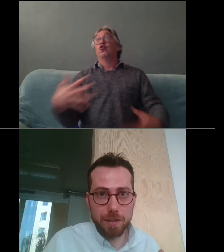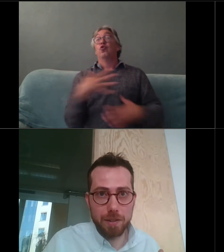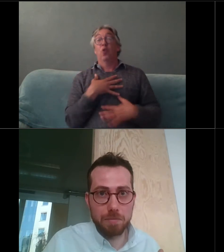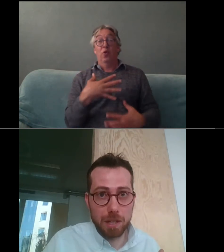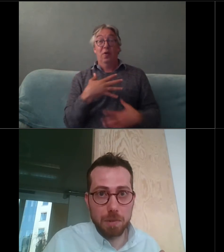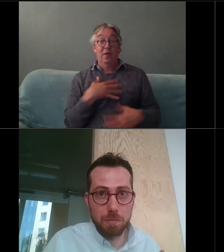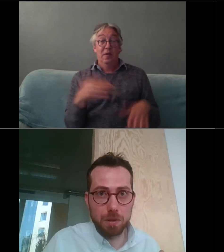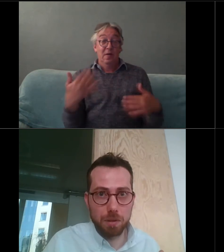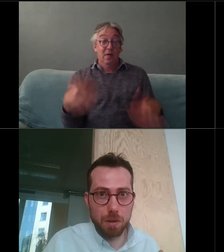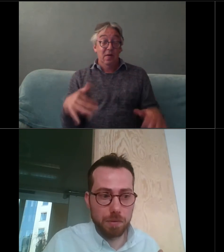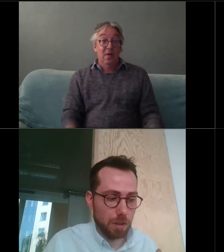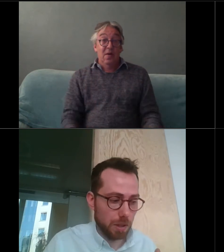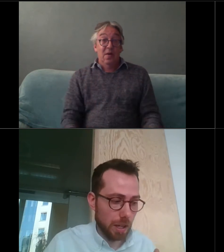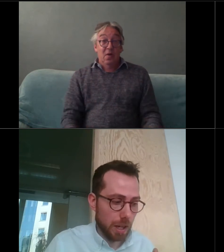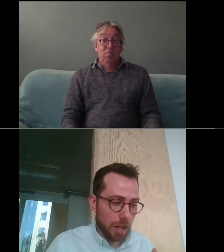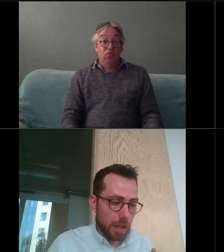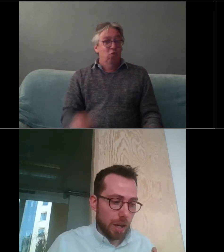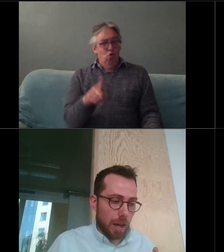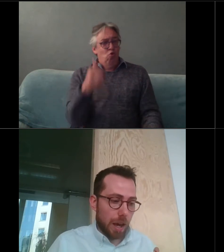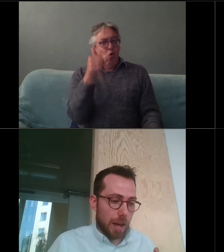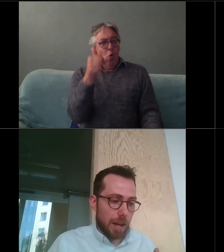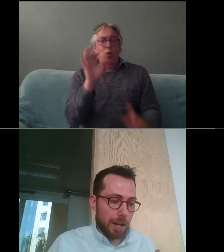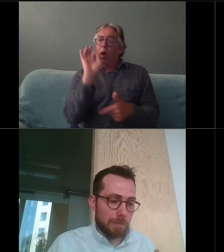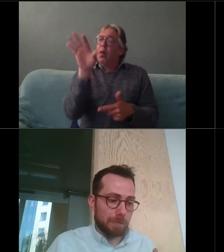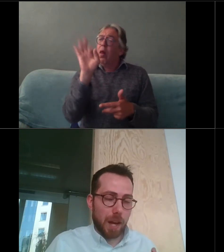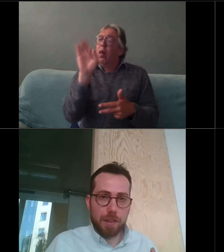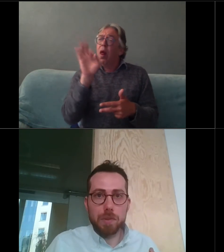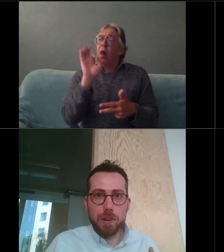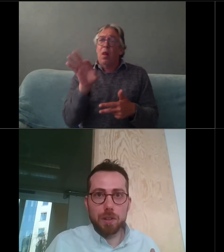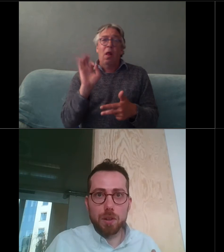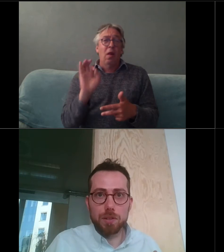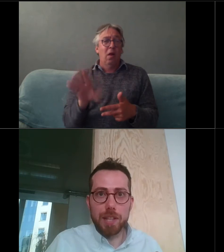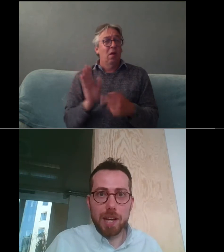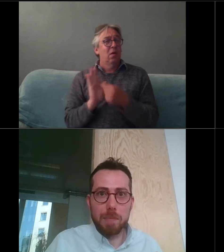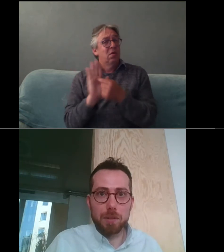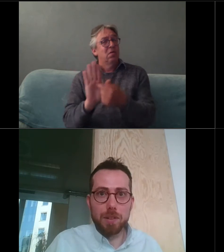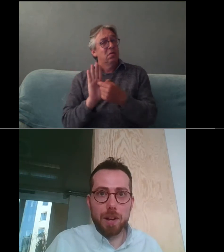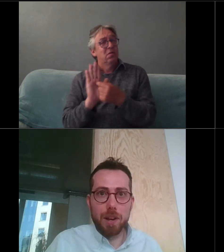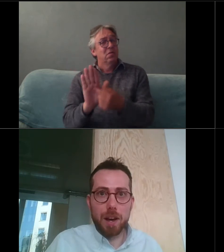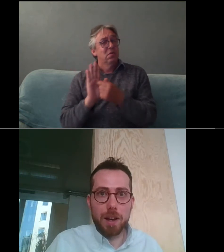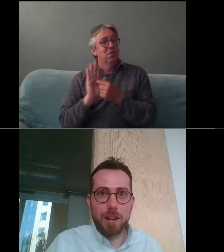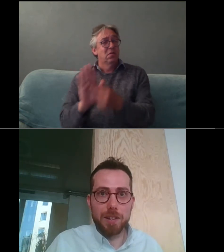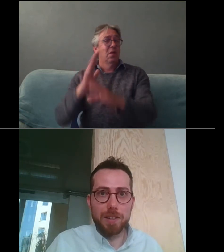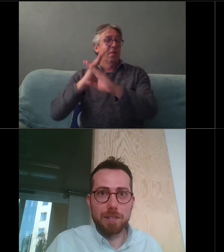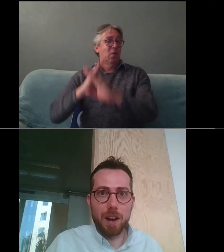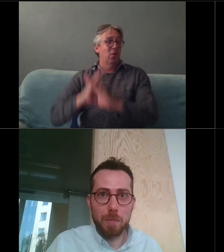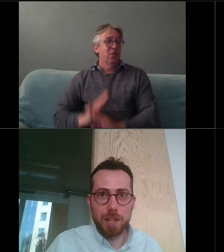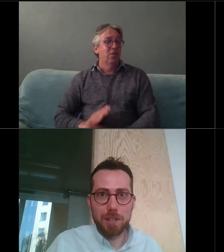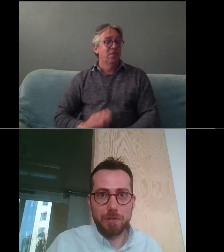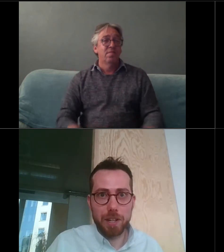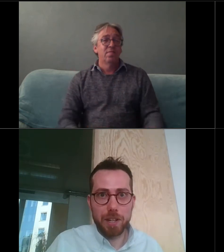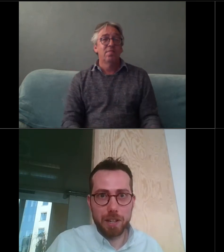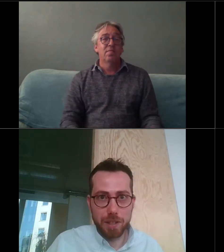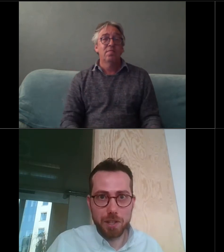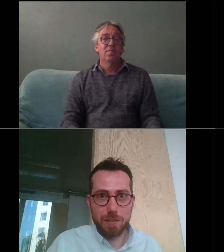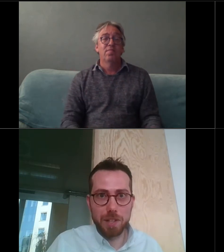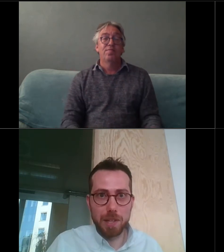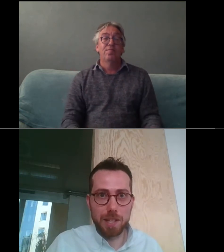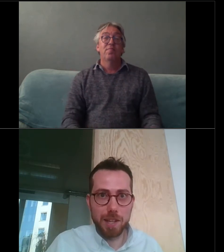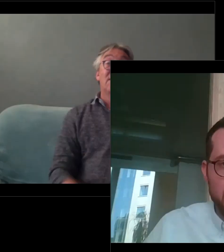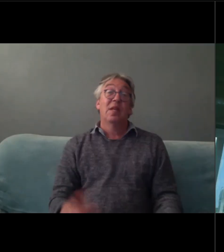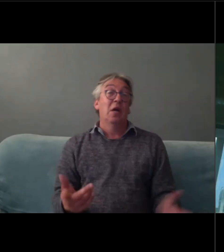of the barriers that many people overlook. I think we've heard a lot today about the need for harmonized